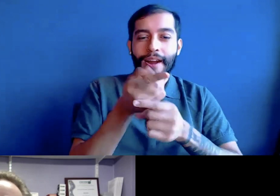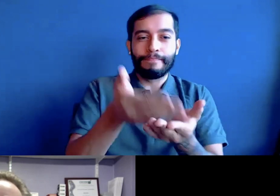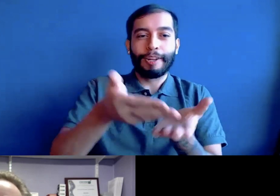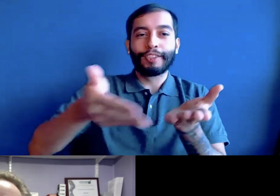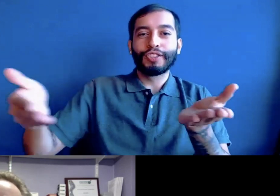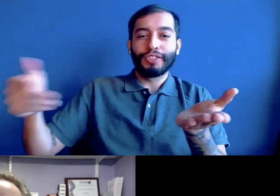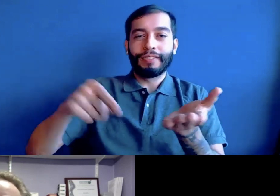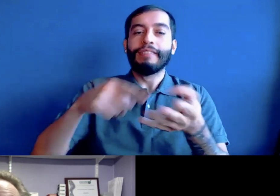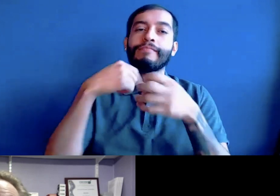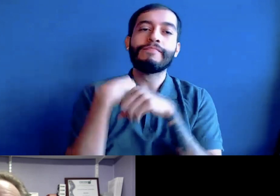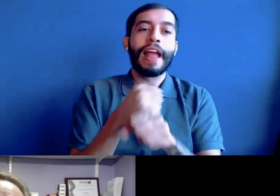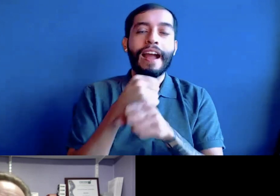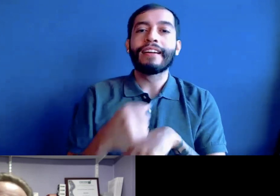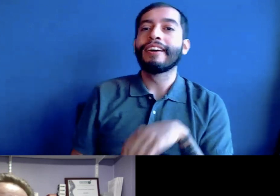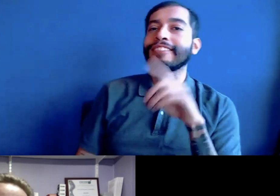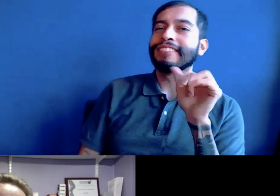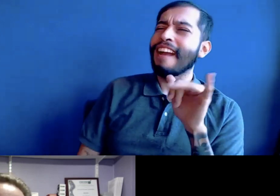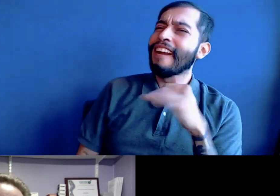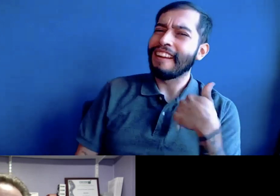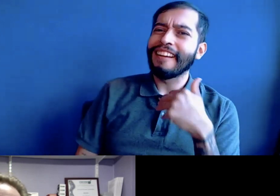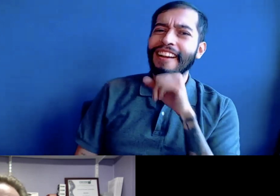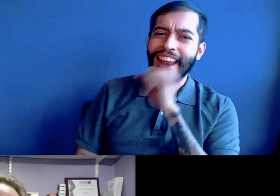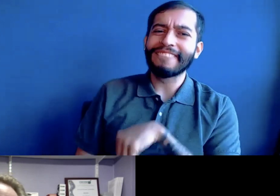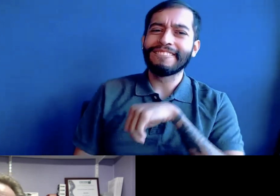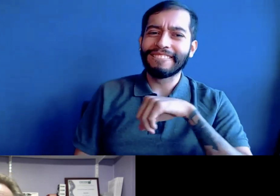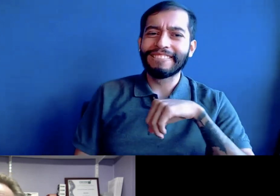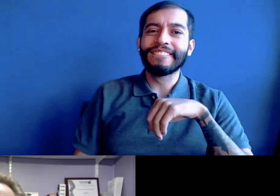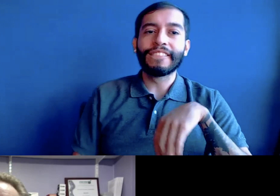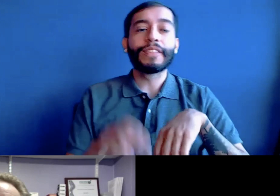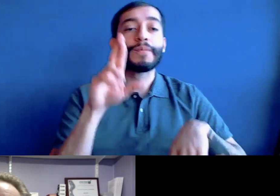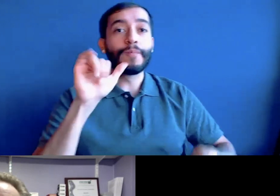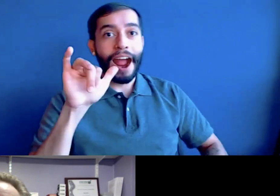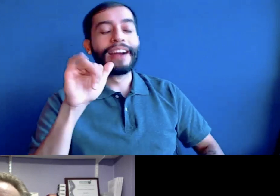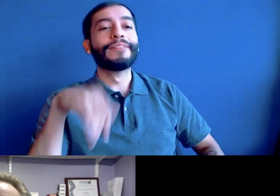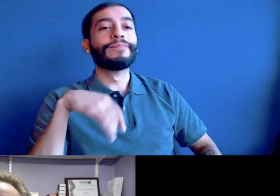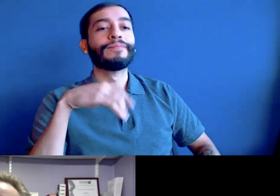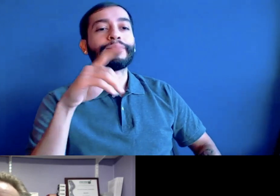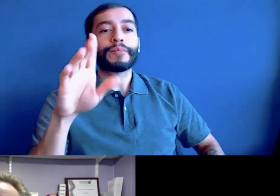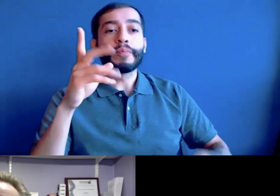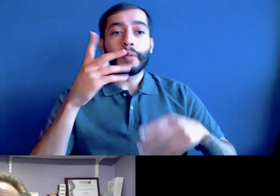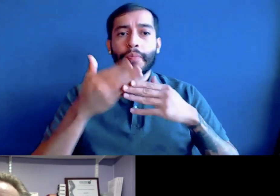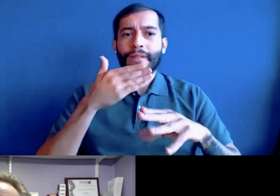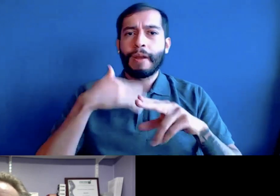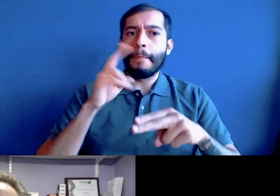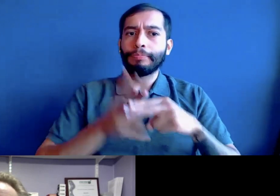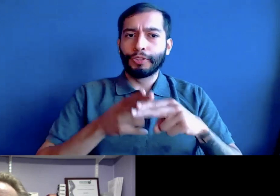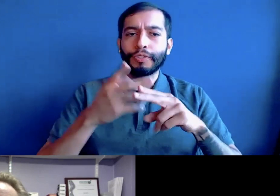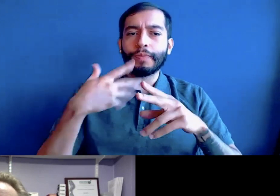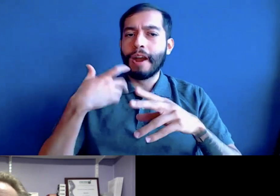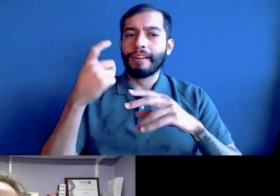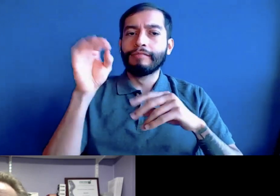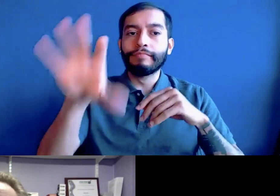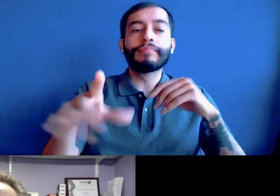I think that you'd mentioned before, and I think for many of us who watch films that are connected to disability in some way, is